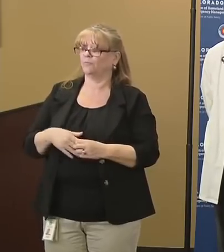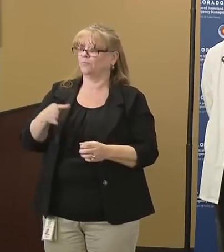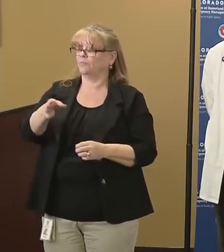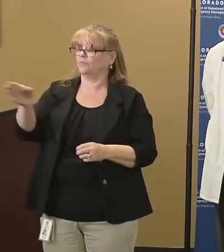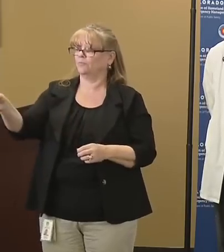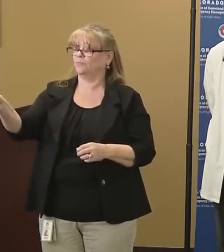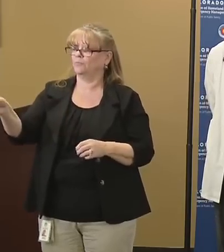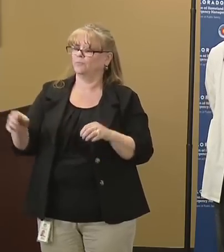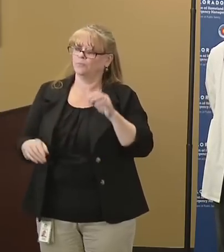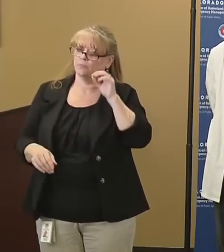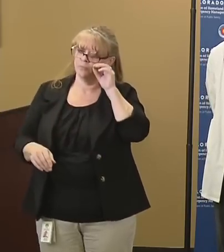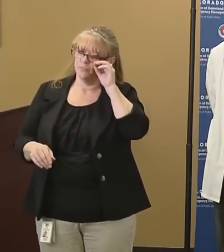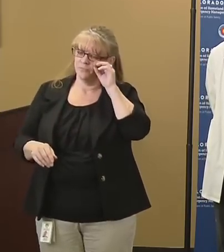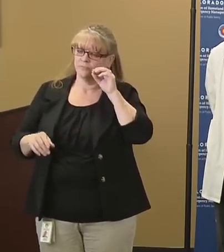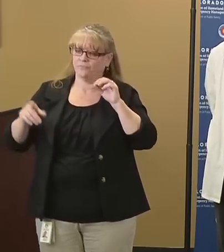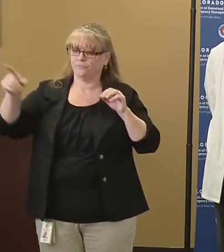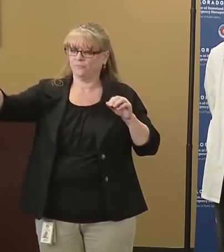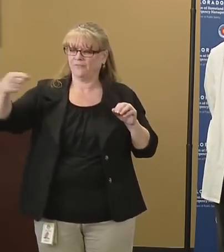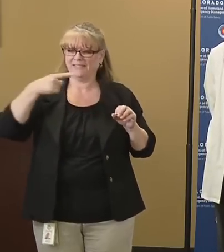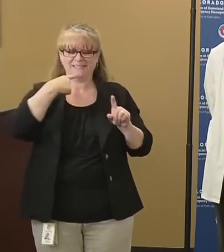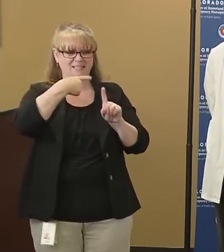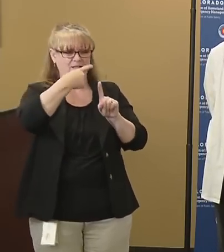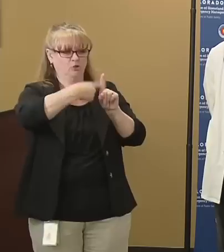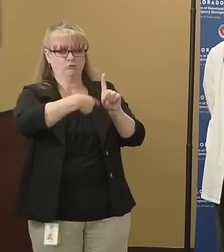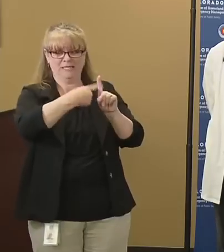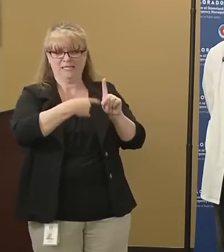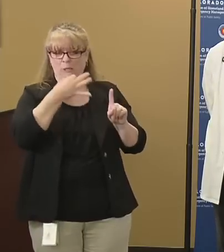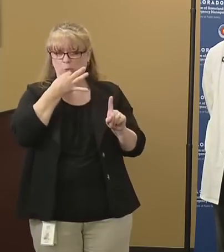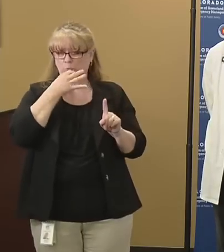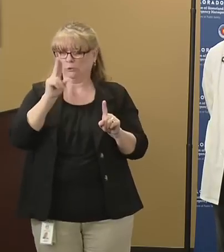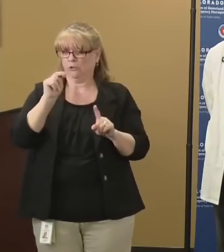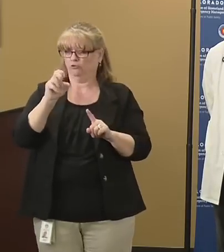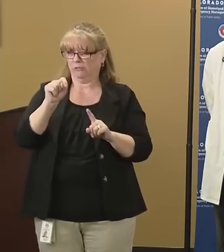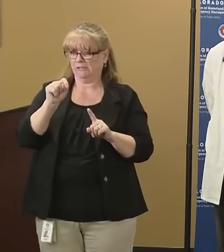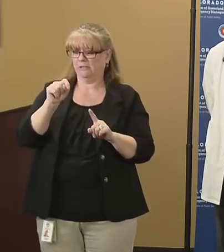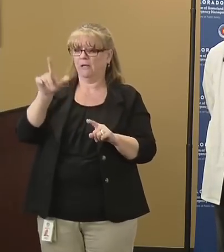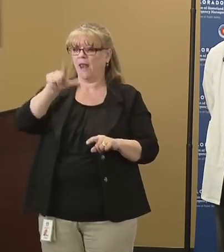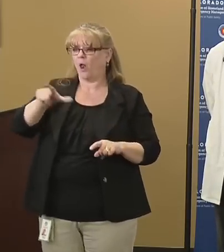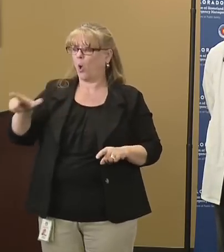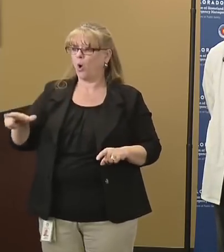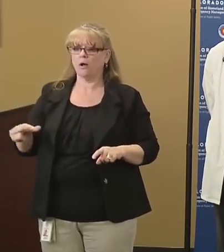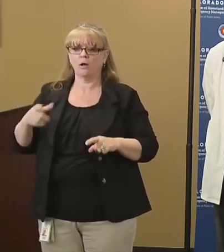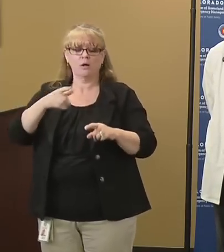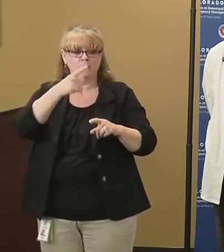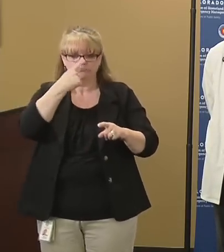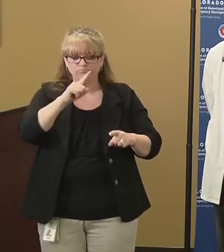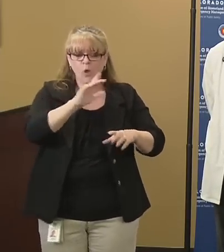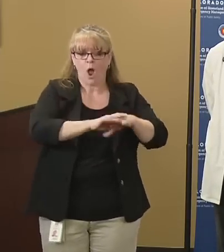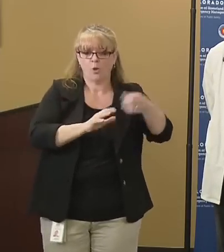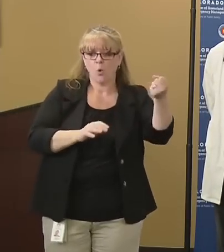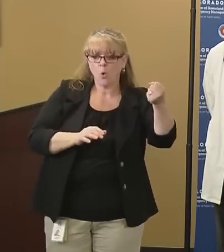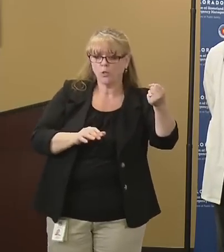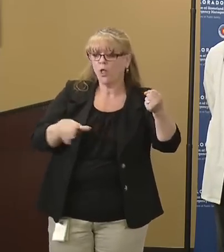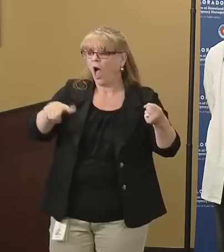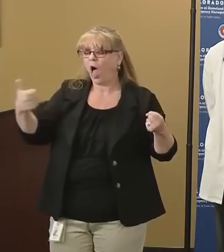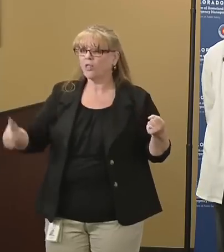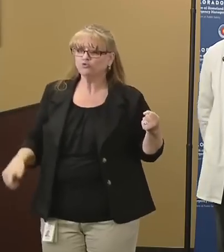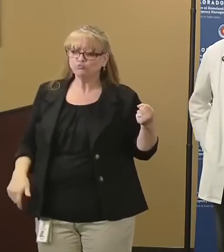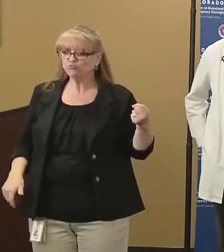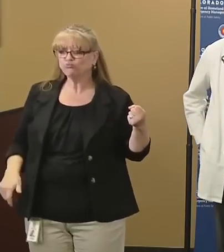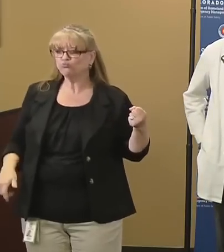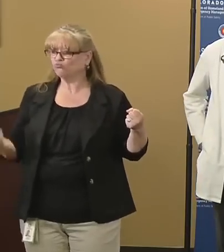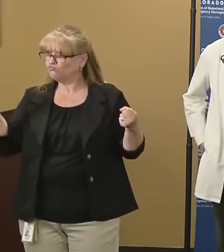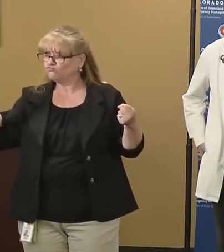We've heard from a lot of people who say some landlords are giving breaks, other landlords are not. Have you considered a broader action to